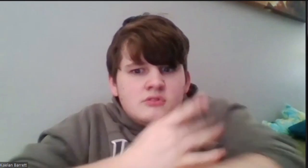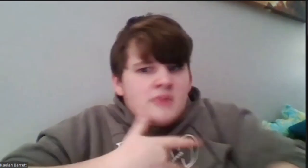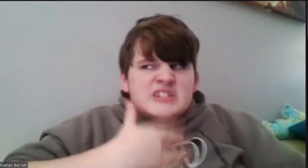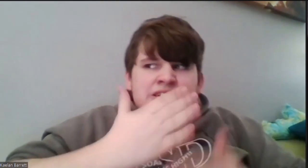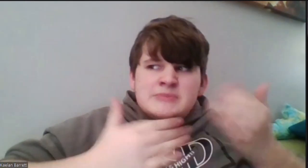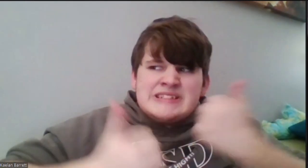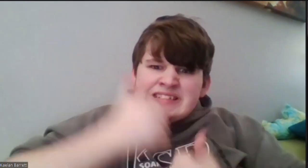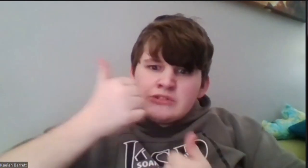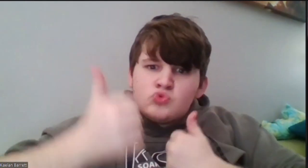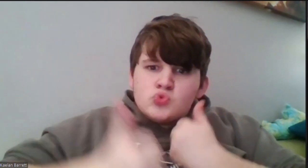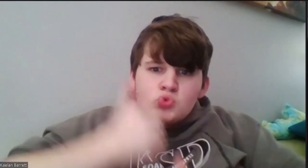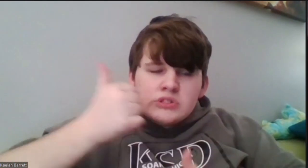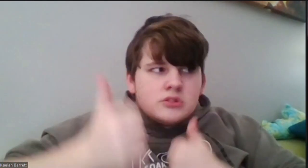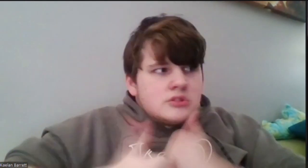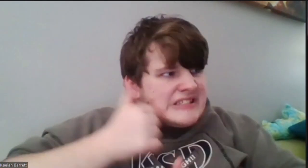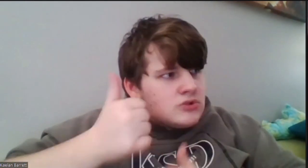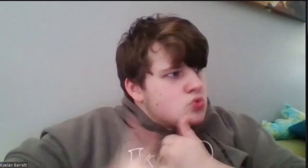future. His skin begins to crawl.